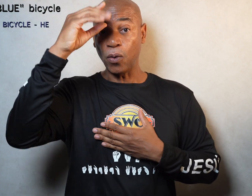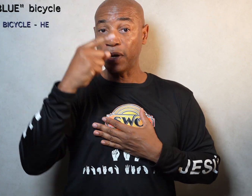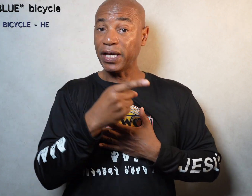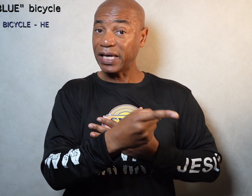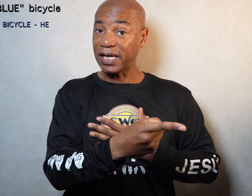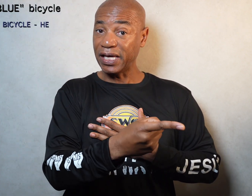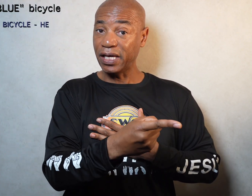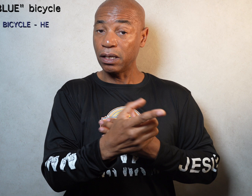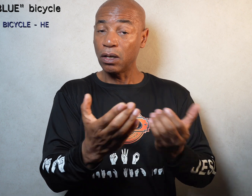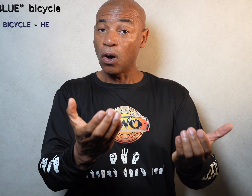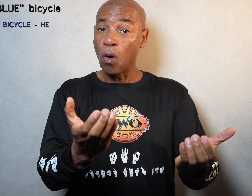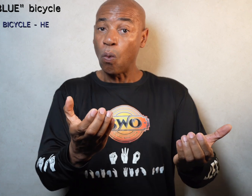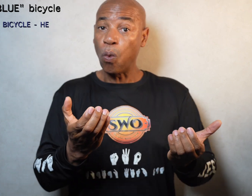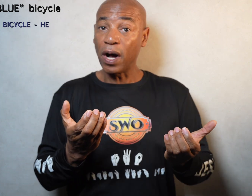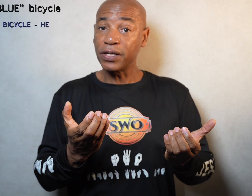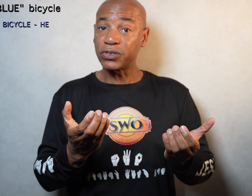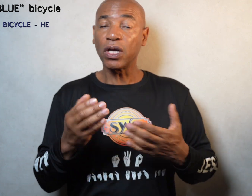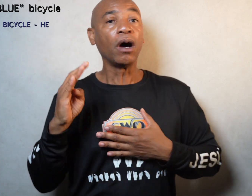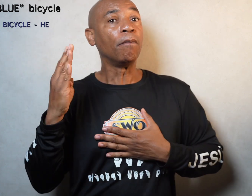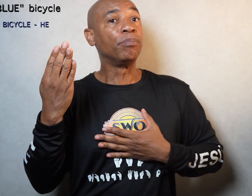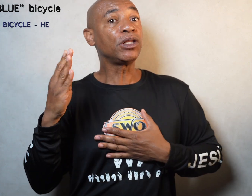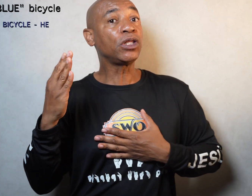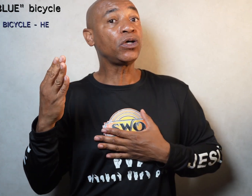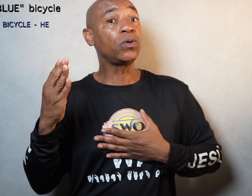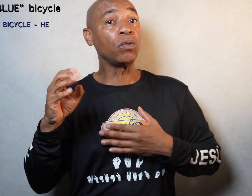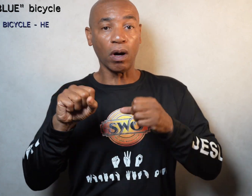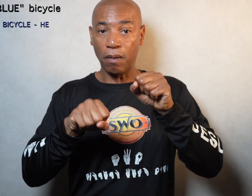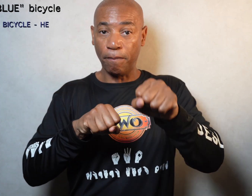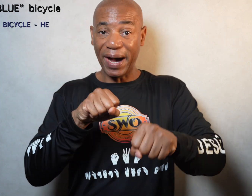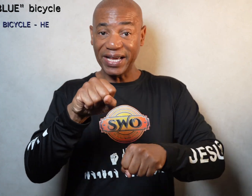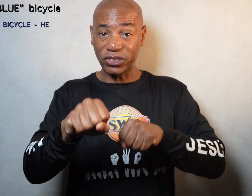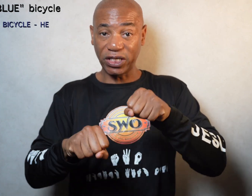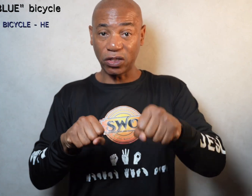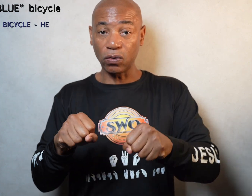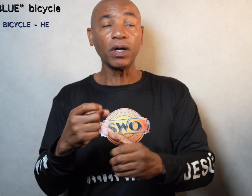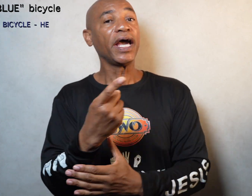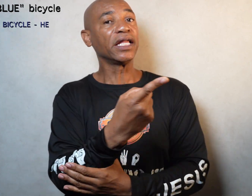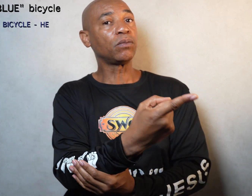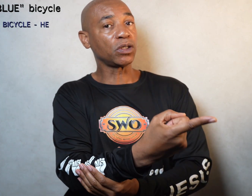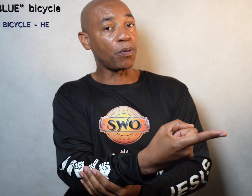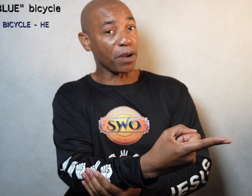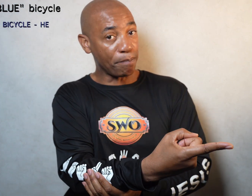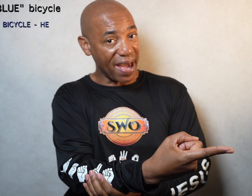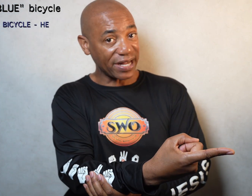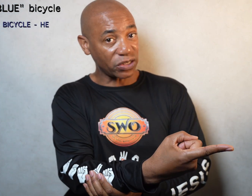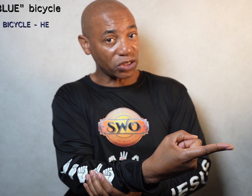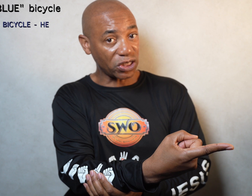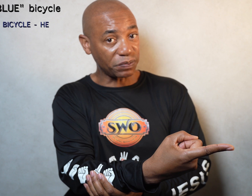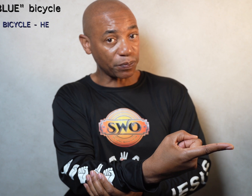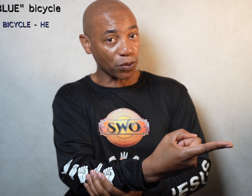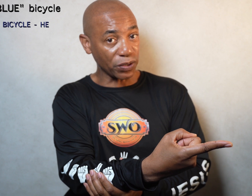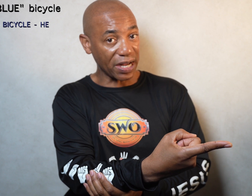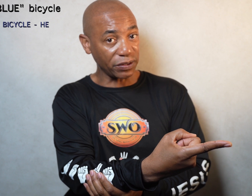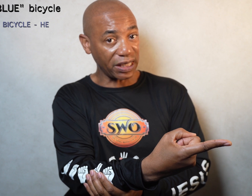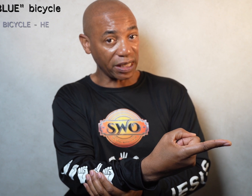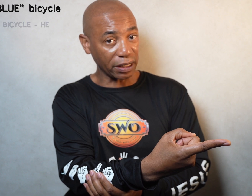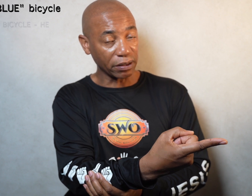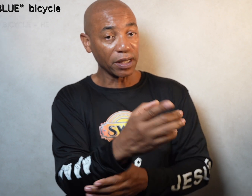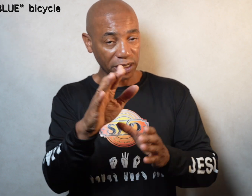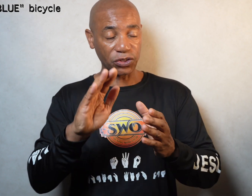Boy, he wants blue bicycle, and I'm going to point back to the subject pronoun he. Let's do